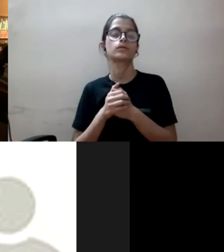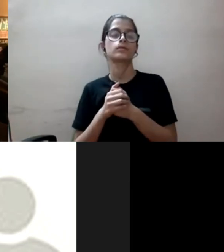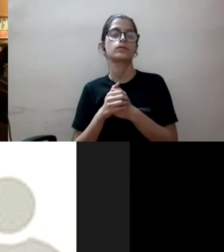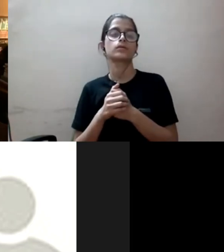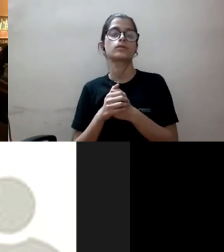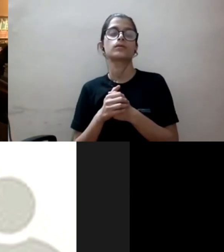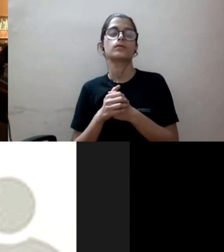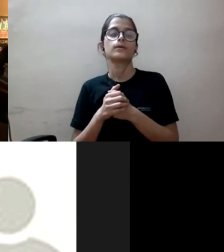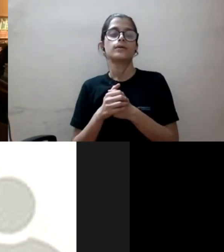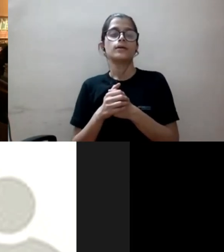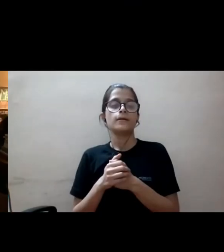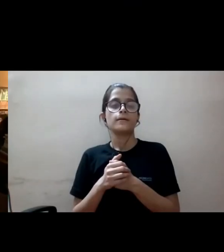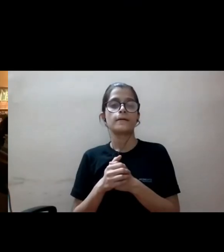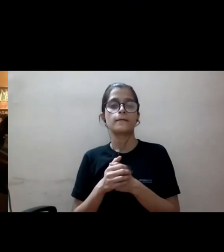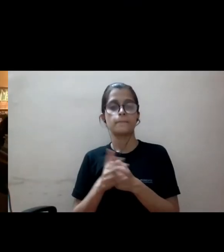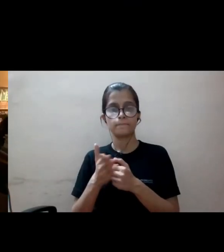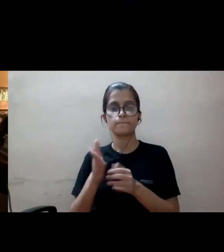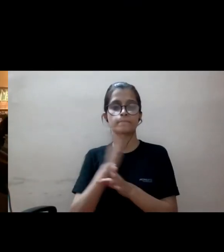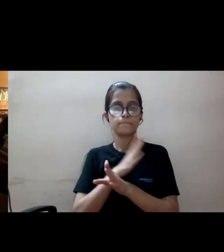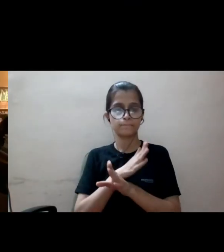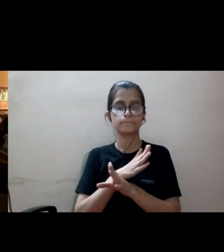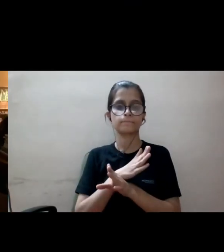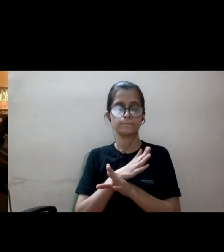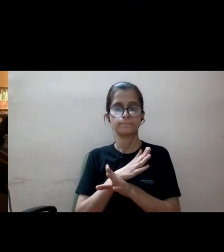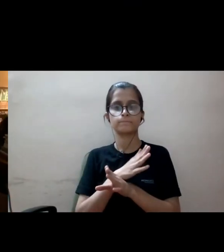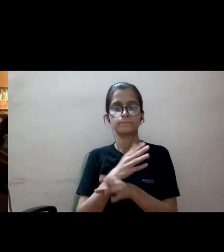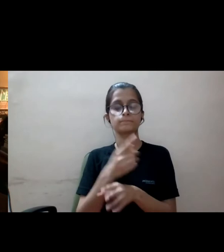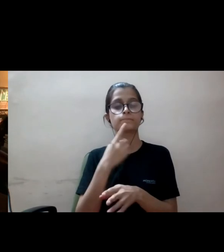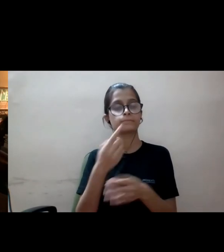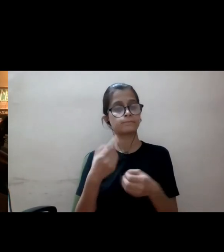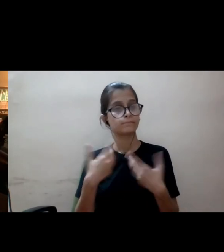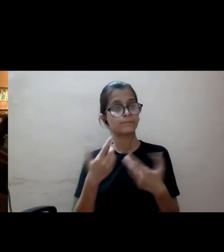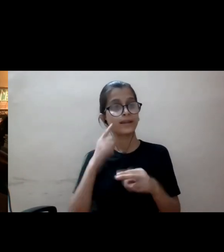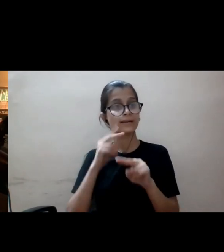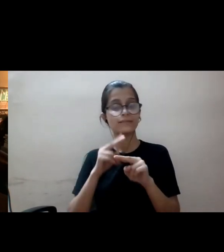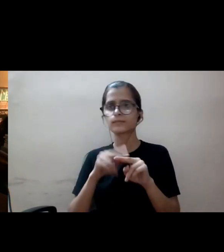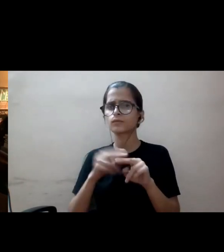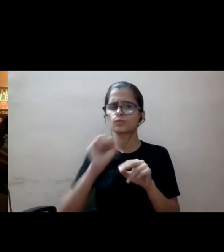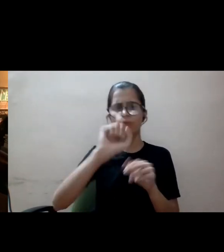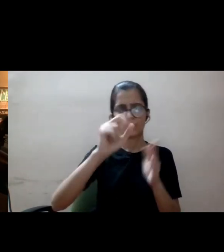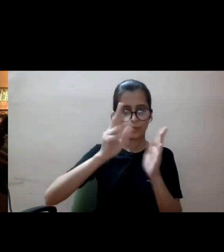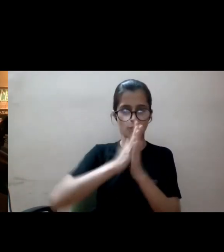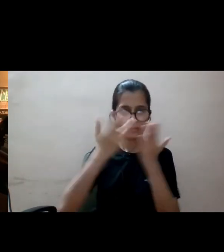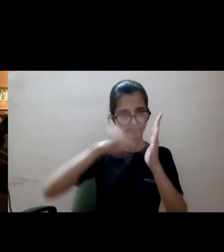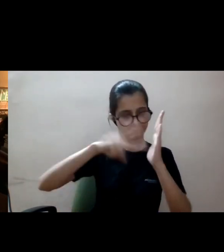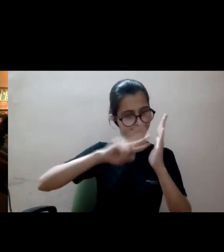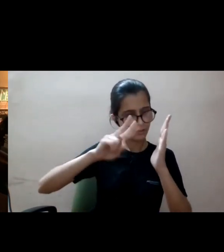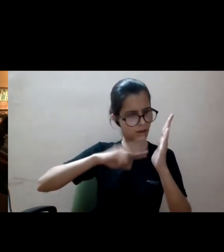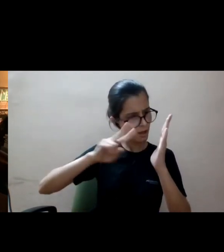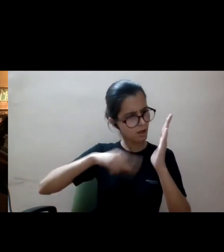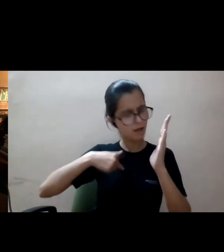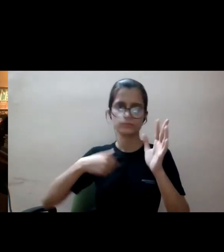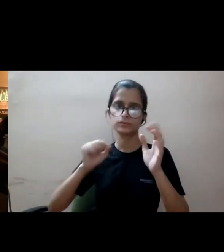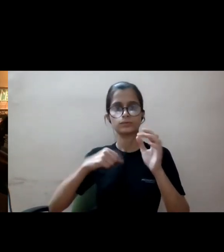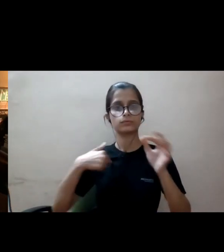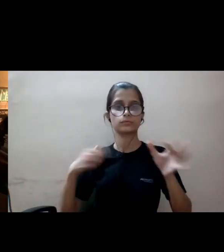What Sandeep sir has said before this, that when we read your book, we really can connect. I